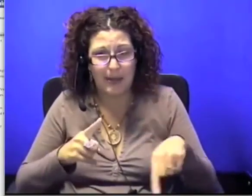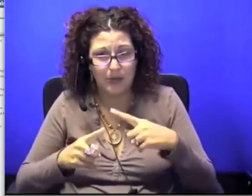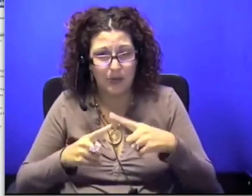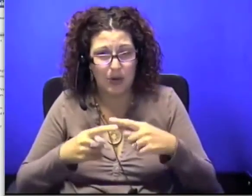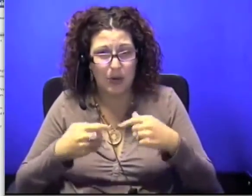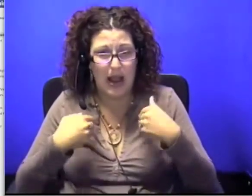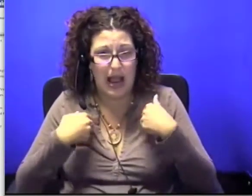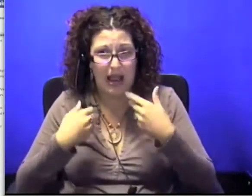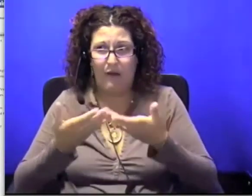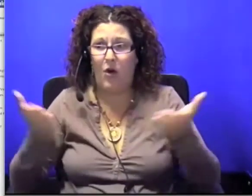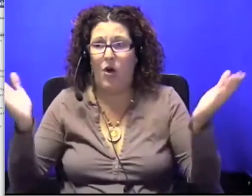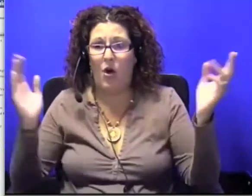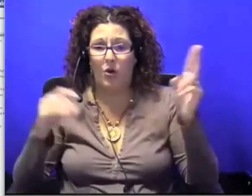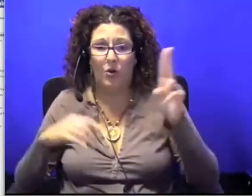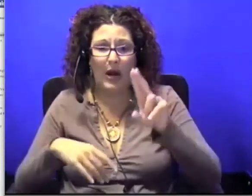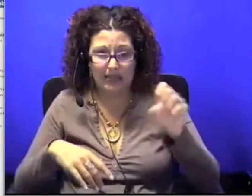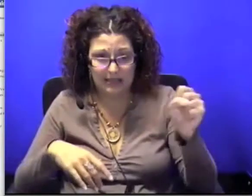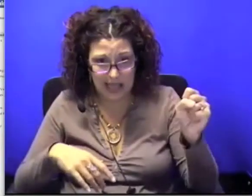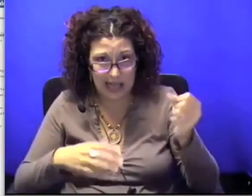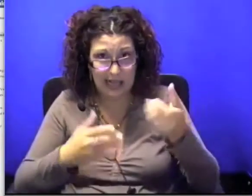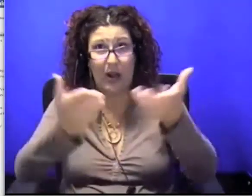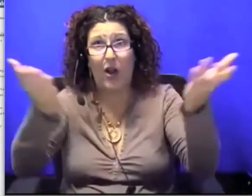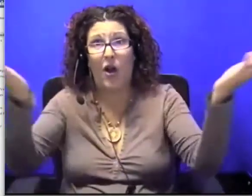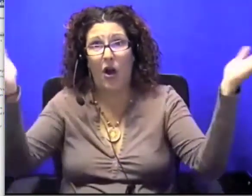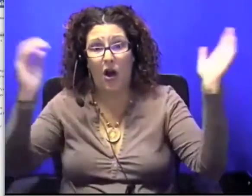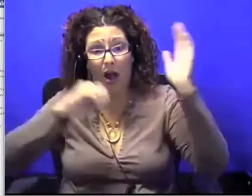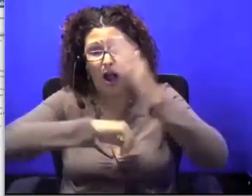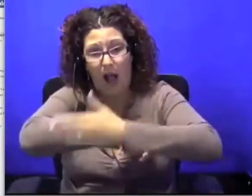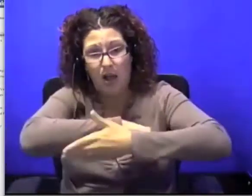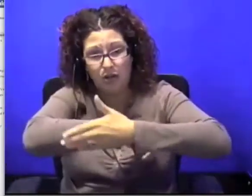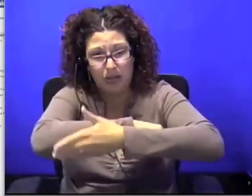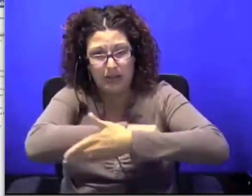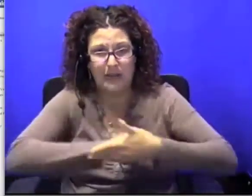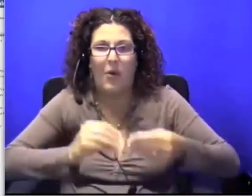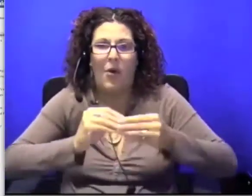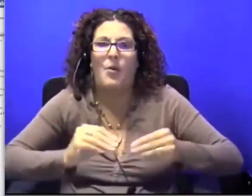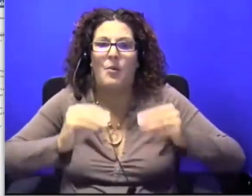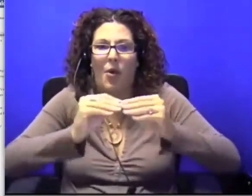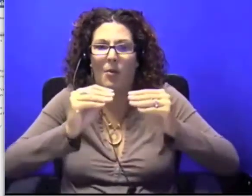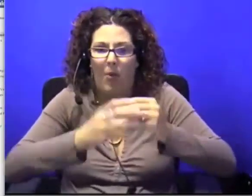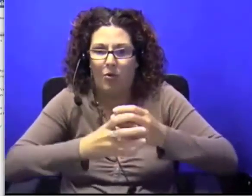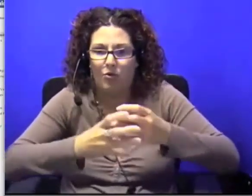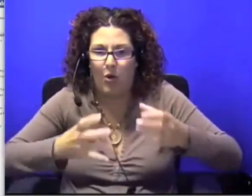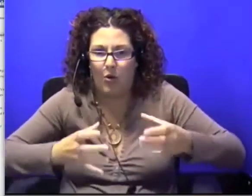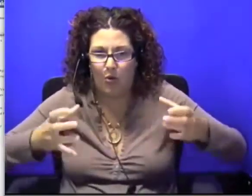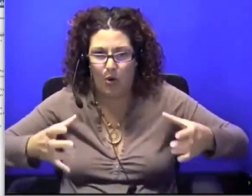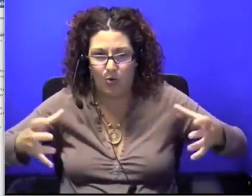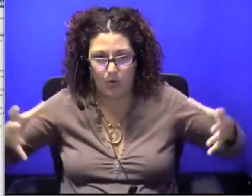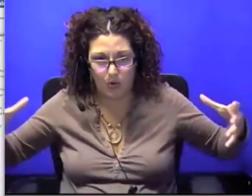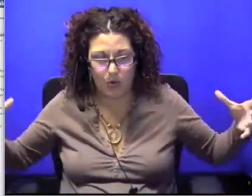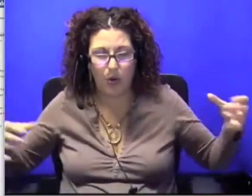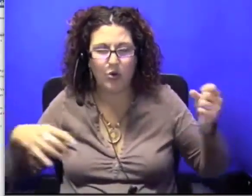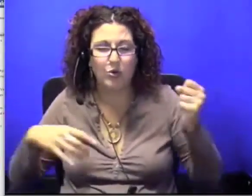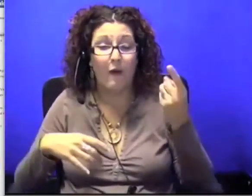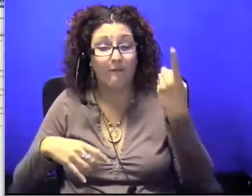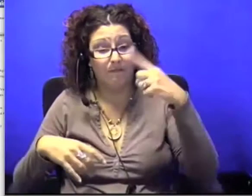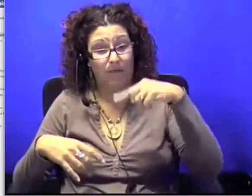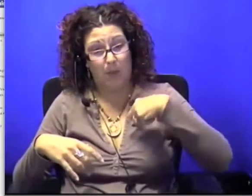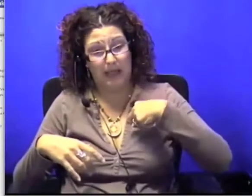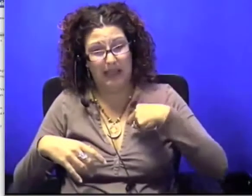happens when you have the whole nation of the United States, and then you have all these foreign markets. That's more and more and more markets. And so for me,